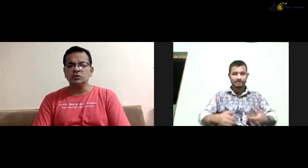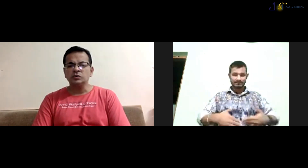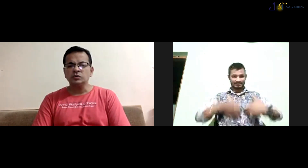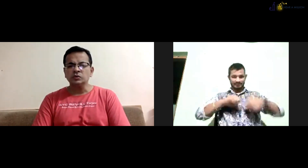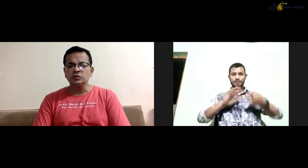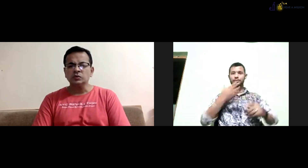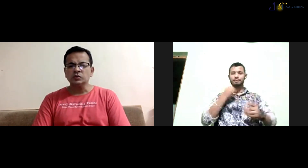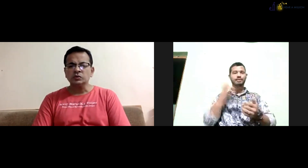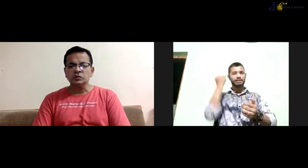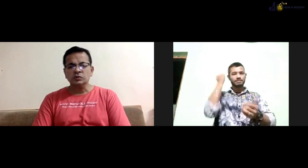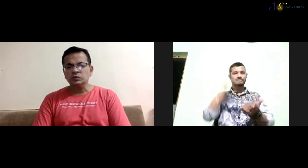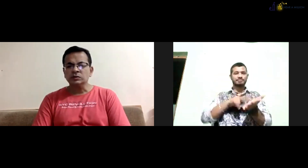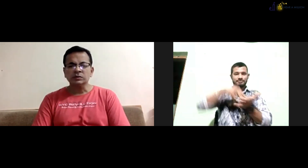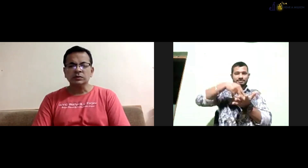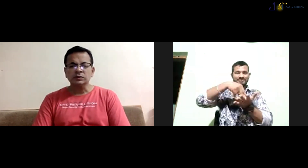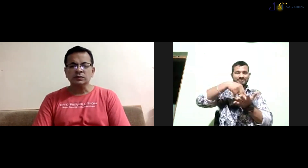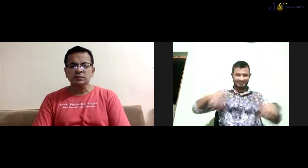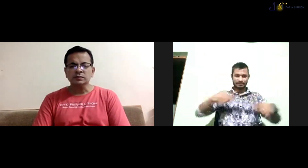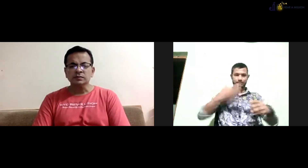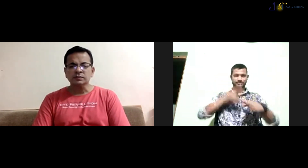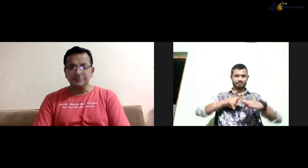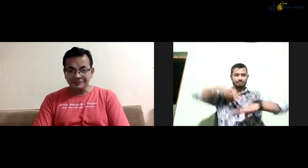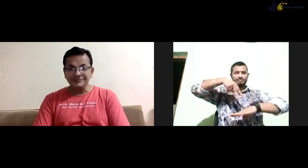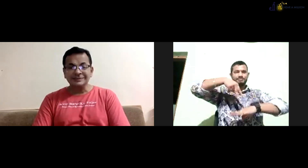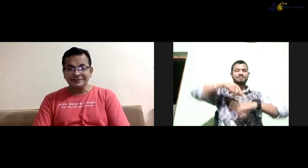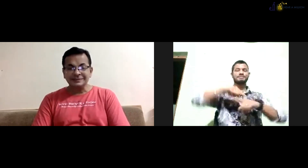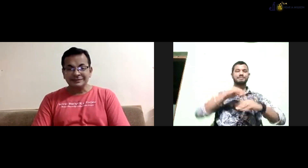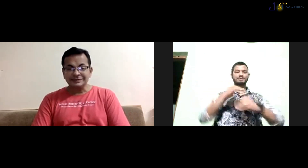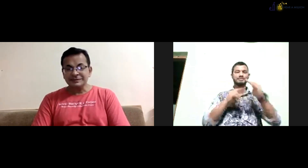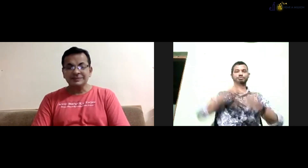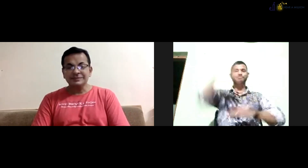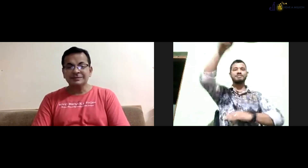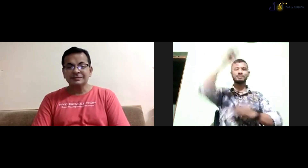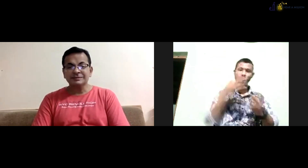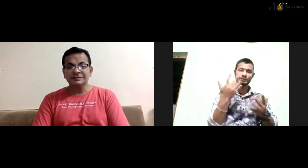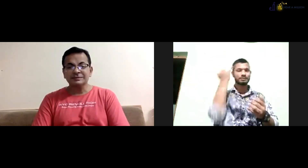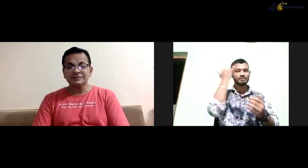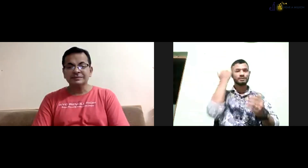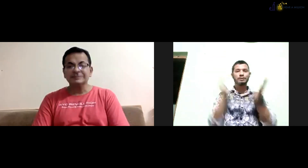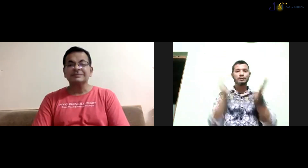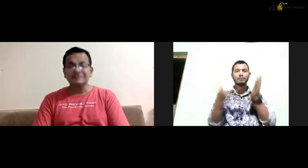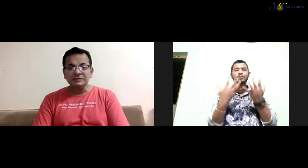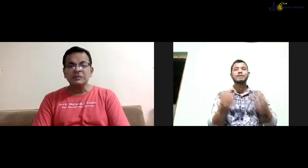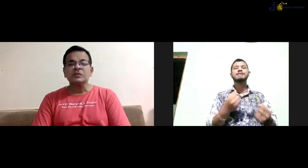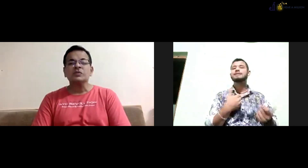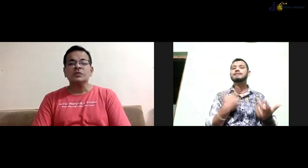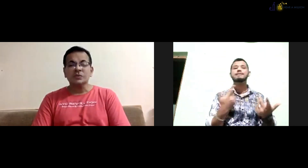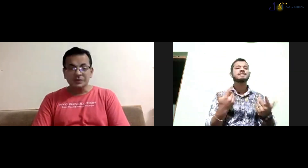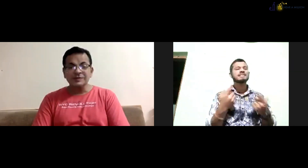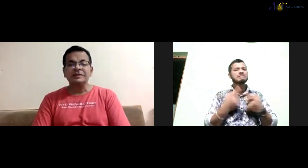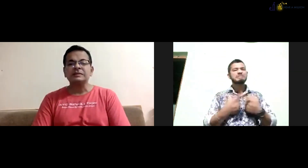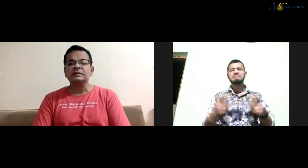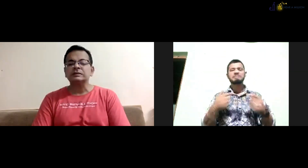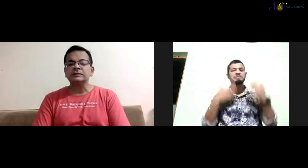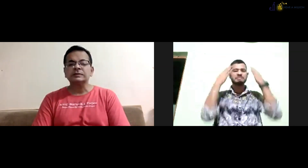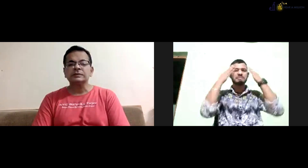my legs and I have to climb up through my hands. So I've been climbing up through my hands.